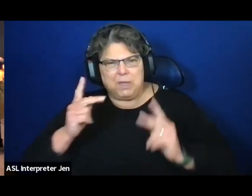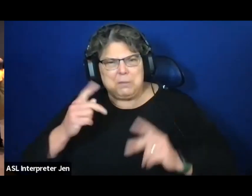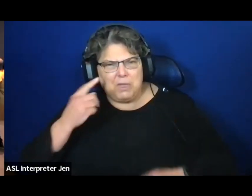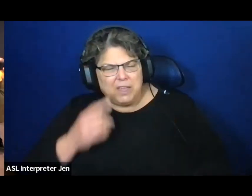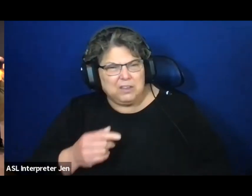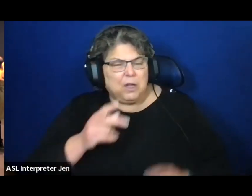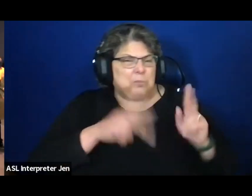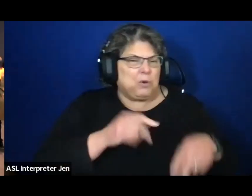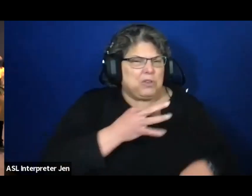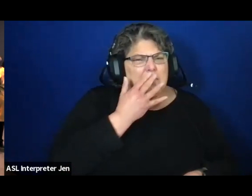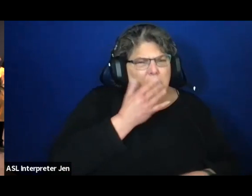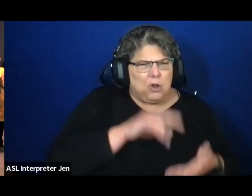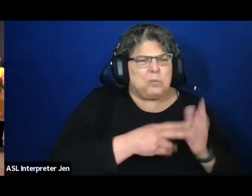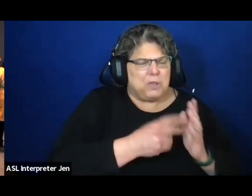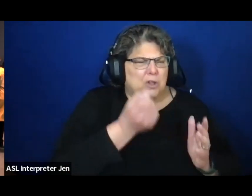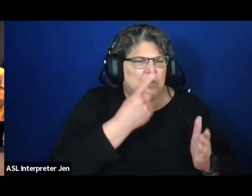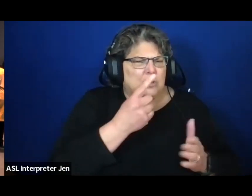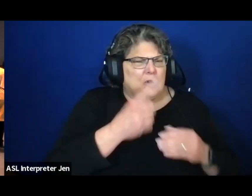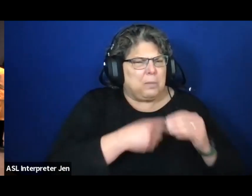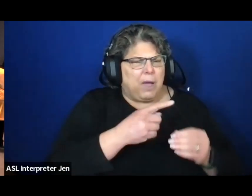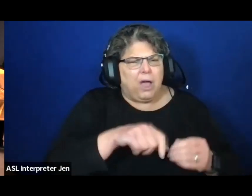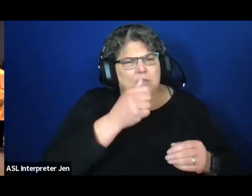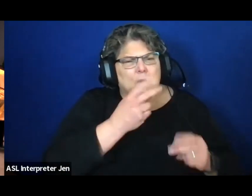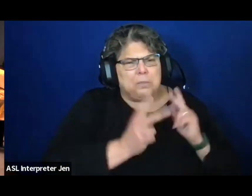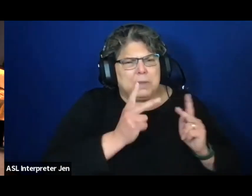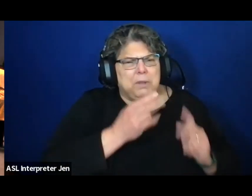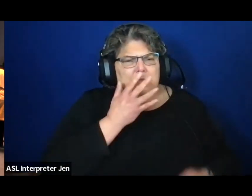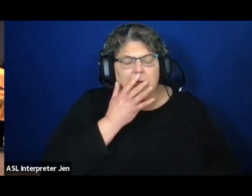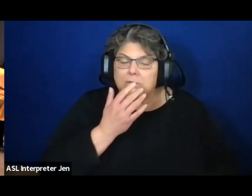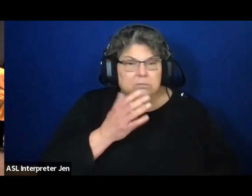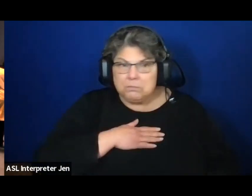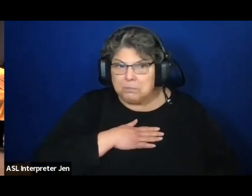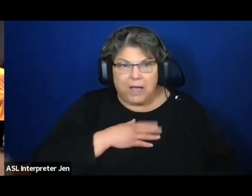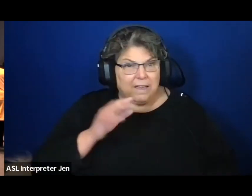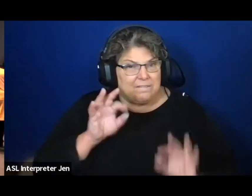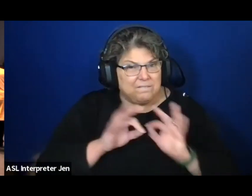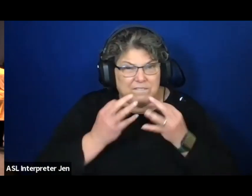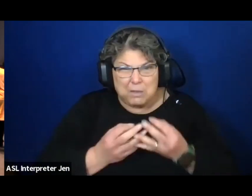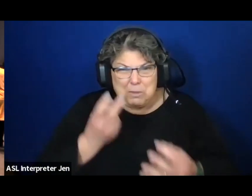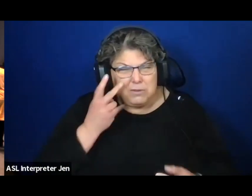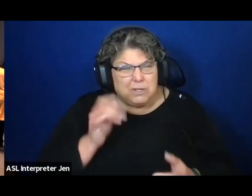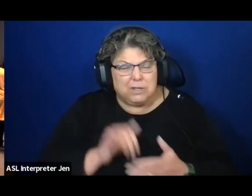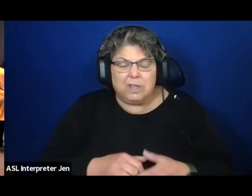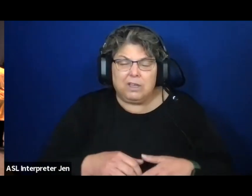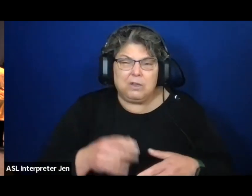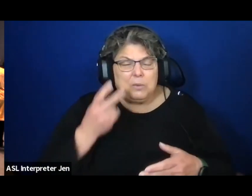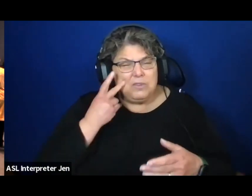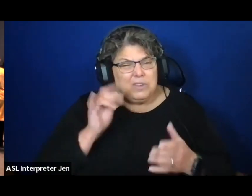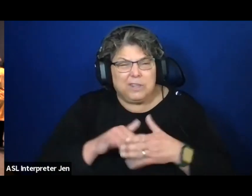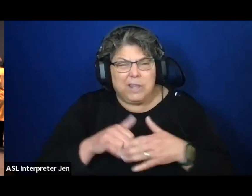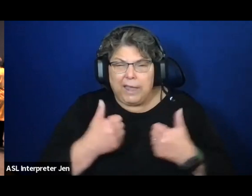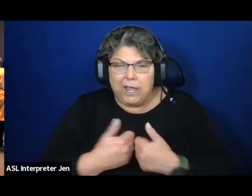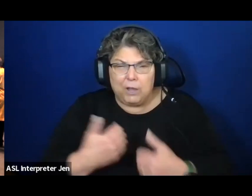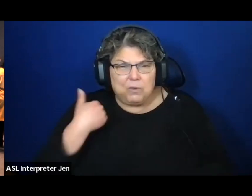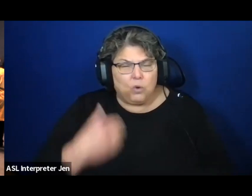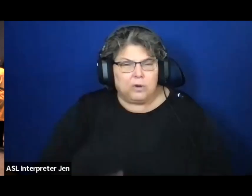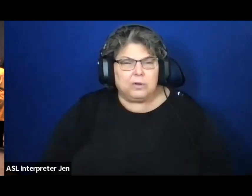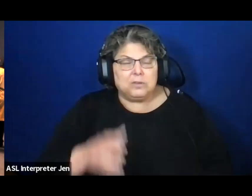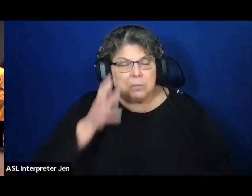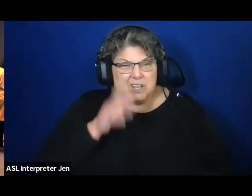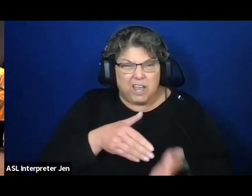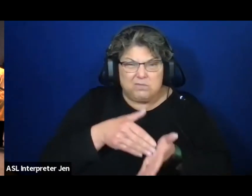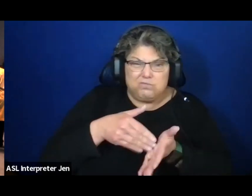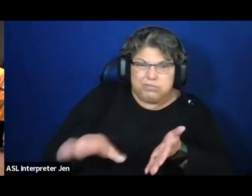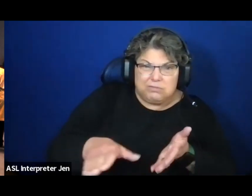of color, yeah, they have to understand how the people feel, because my family has seen this. We've seen this video before. We've seen this game. So my dad got